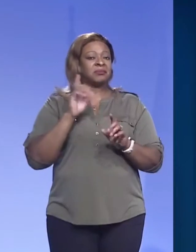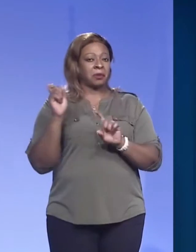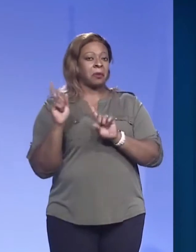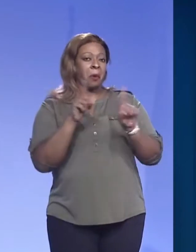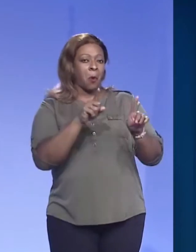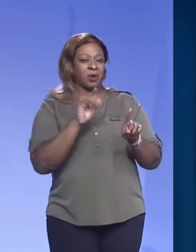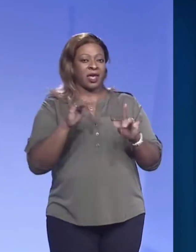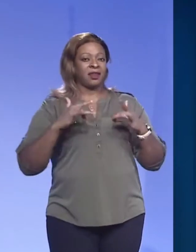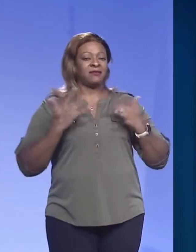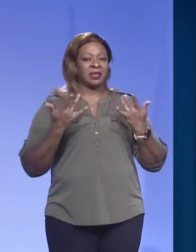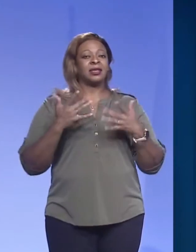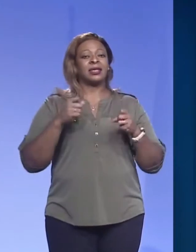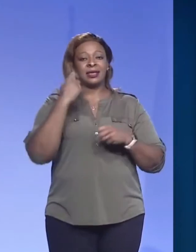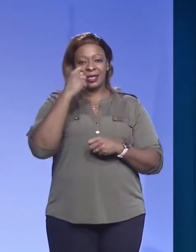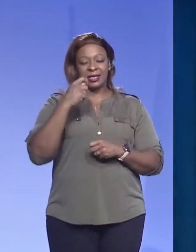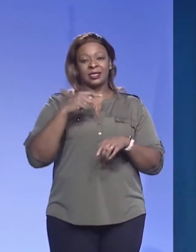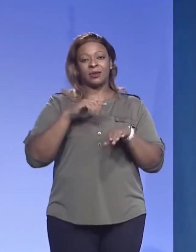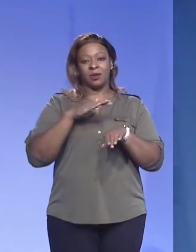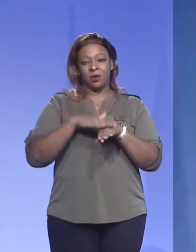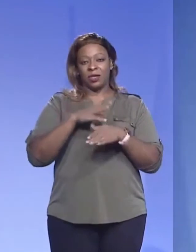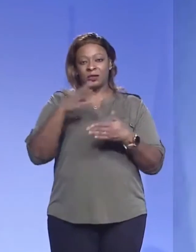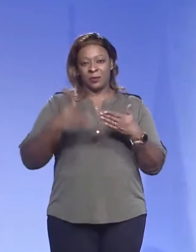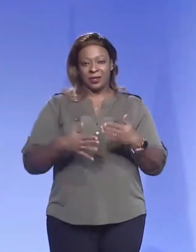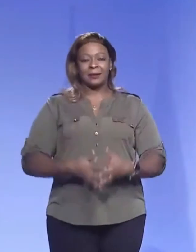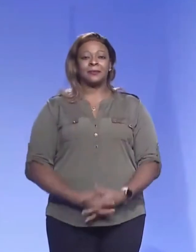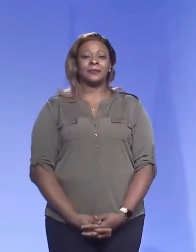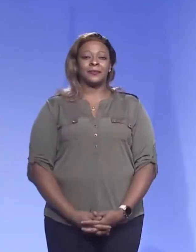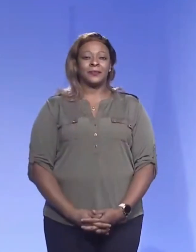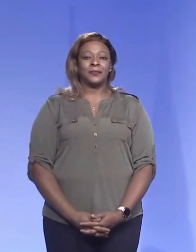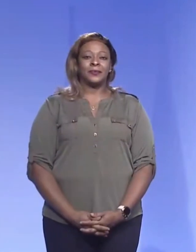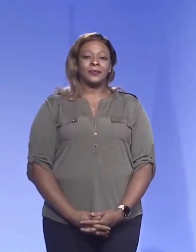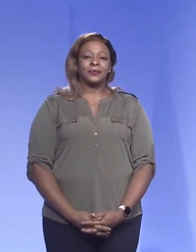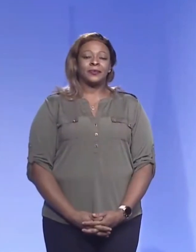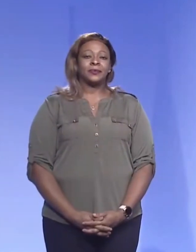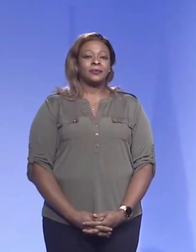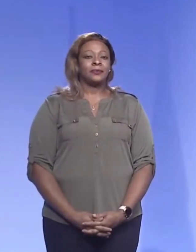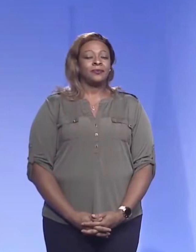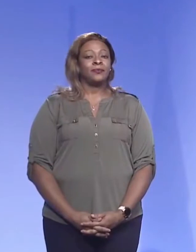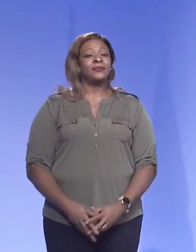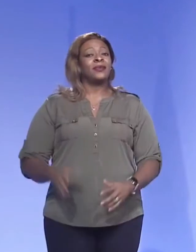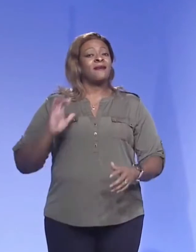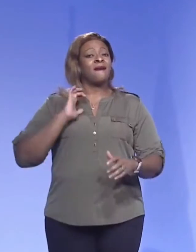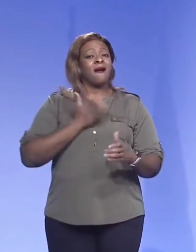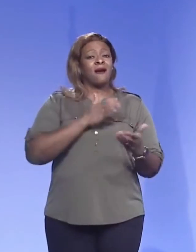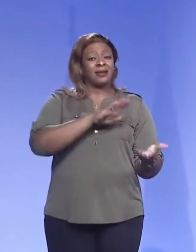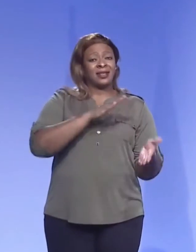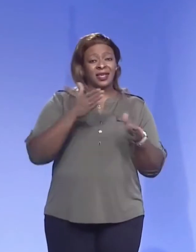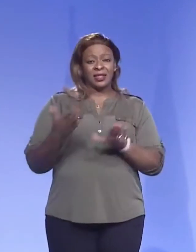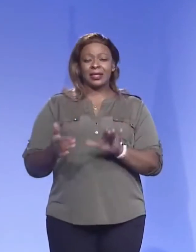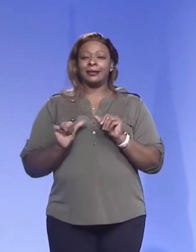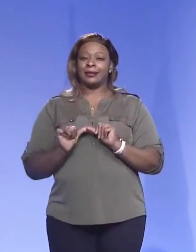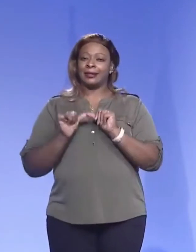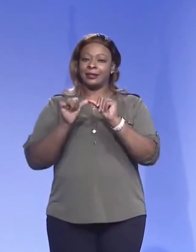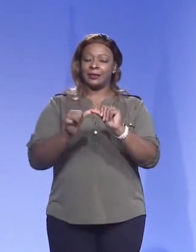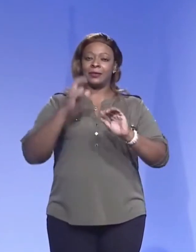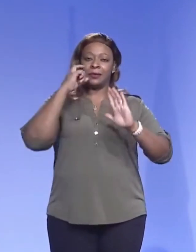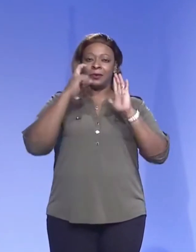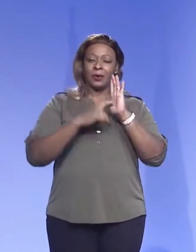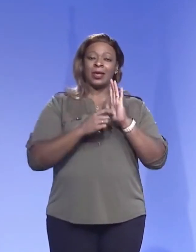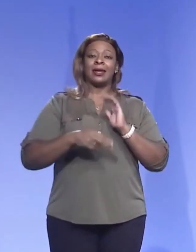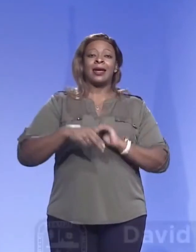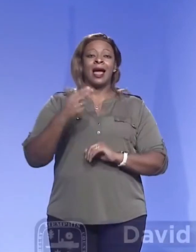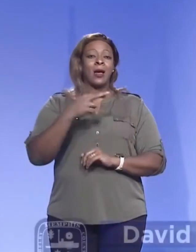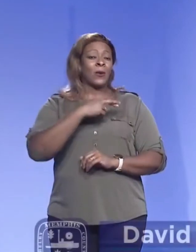be tested in the test events this weekend. Now, in terms of our deaths, we continue to see that certain risk